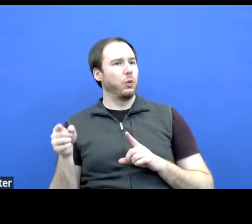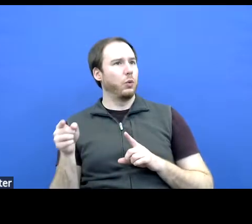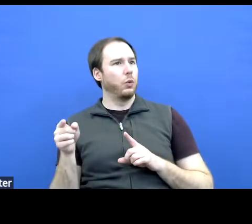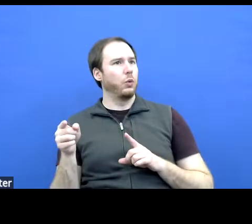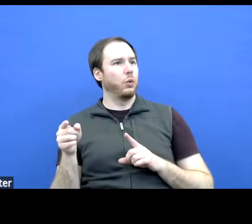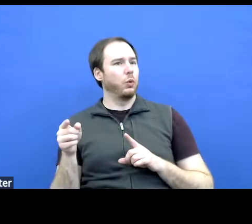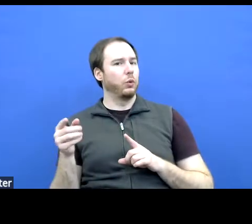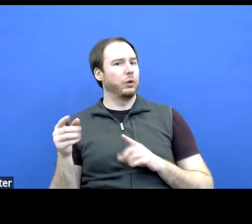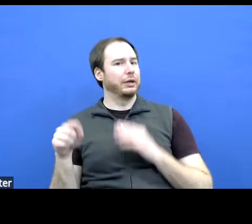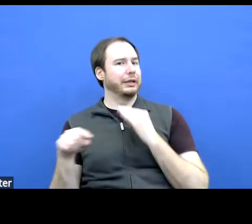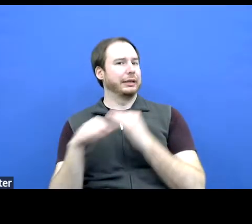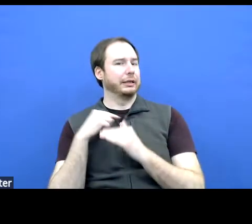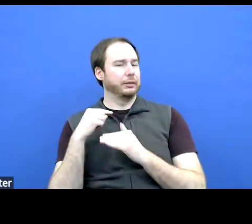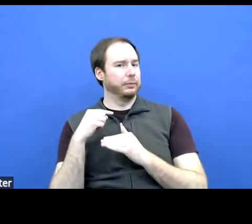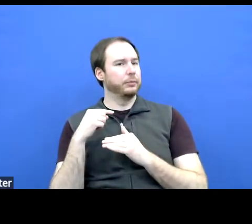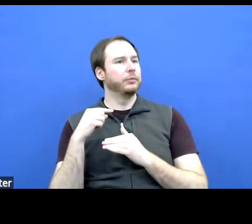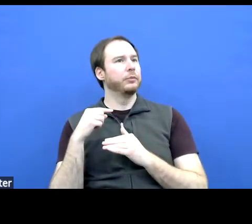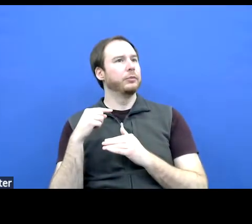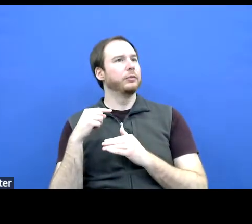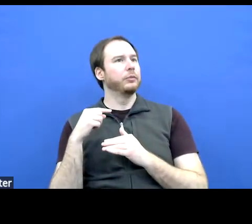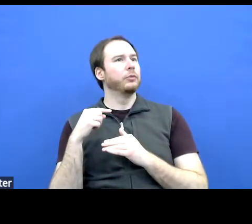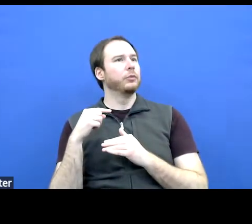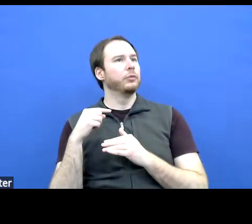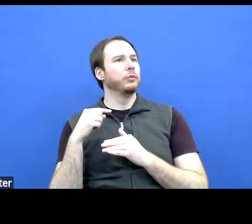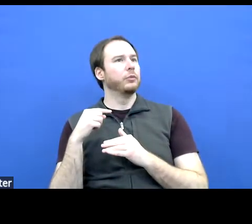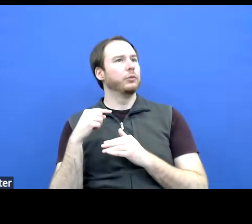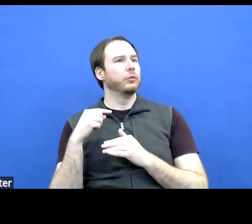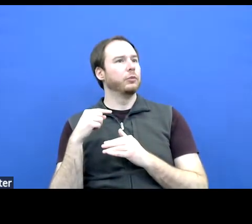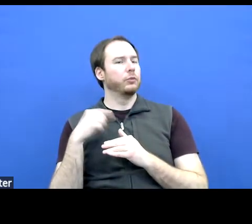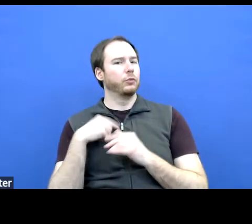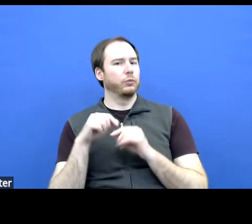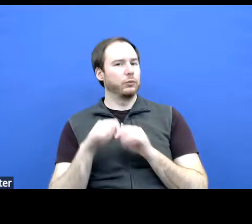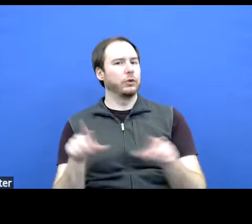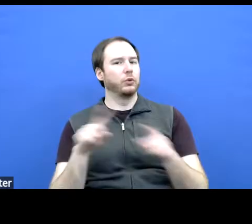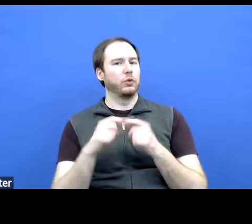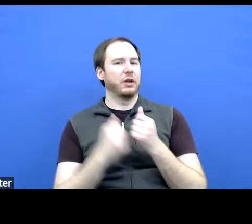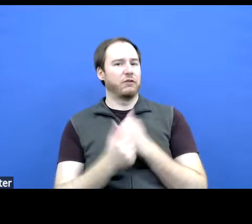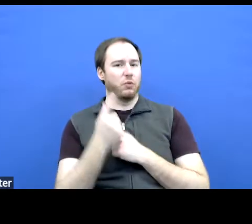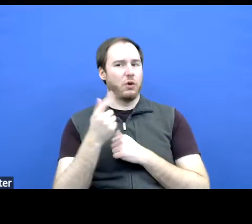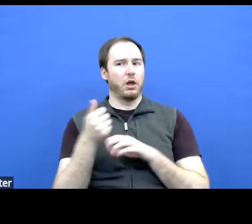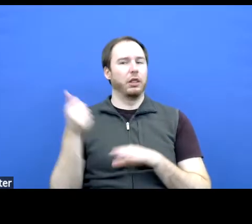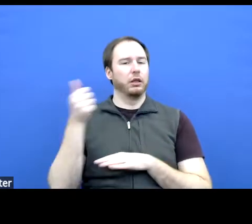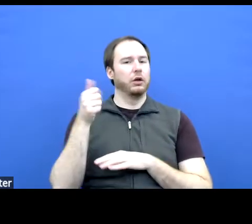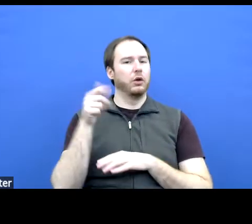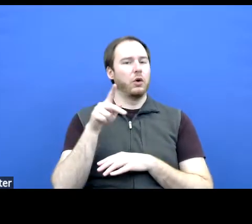a email. I printed it and sent it We got to that. everyone. He approved it.